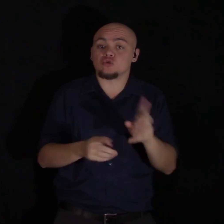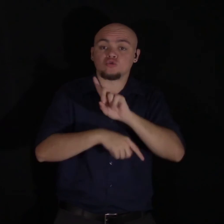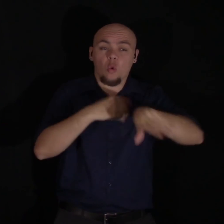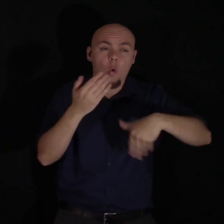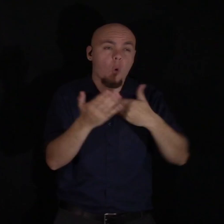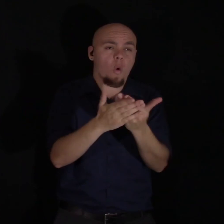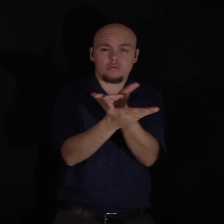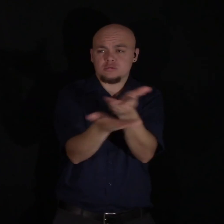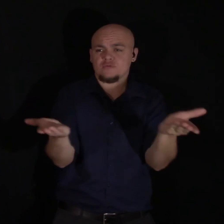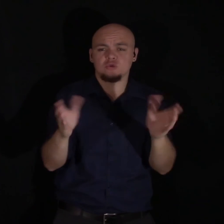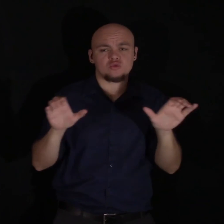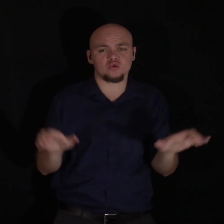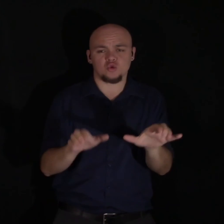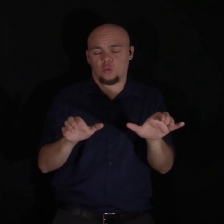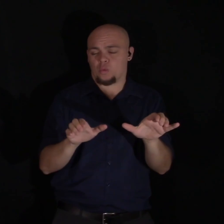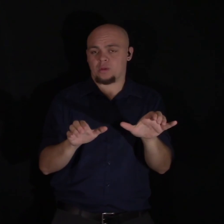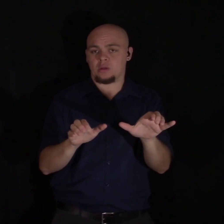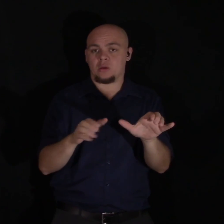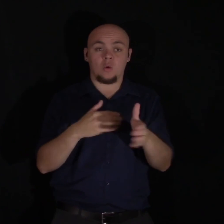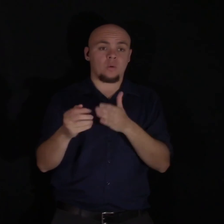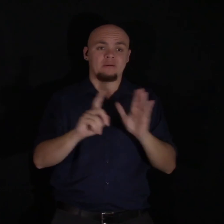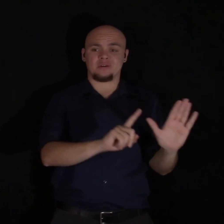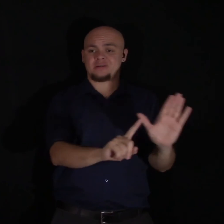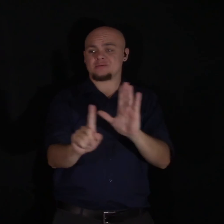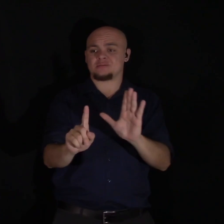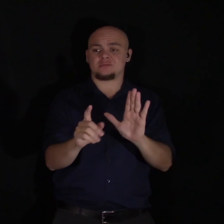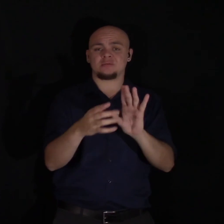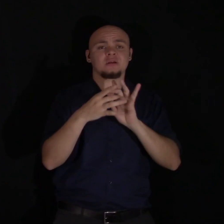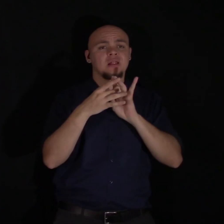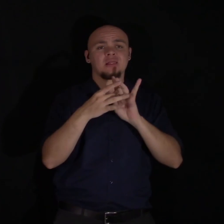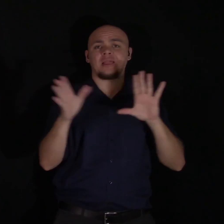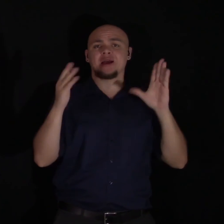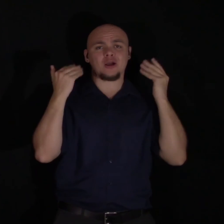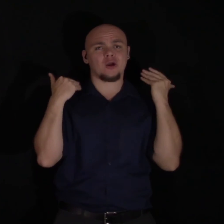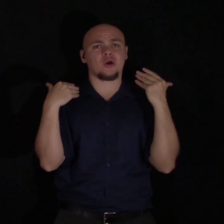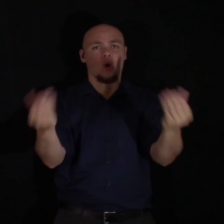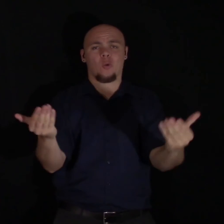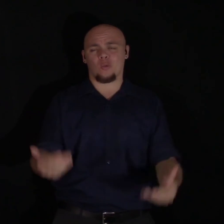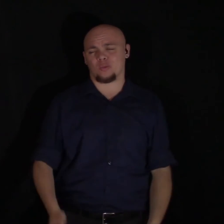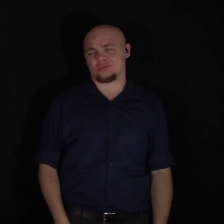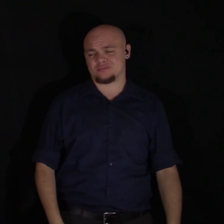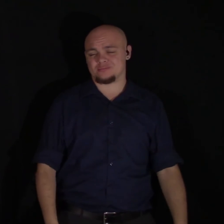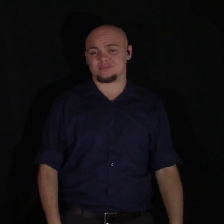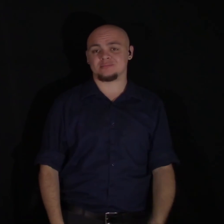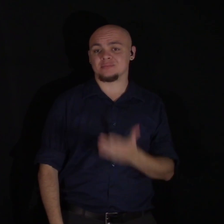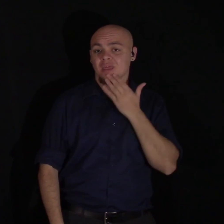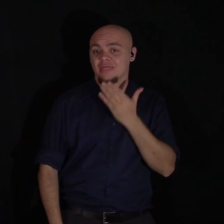Whatever that is, I say, let go for it. Thank you.